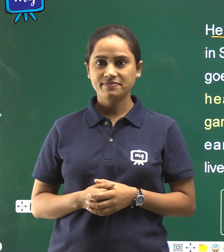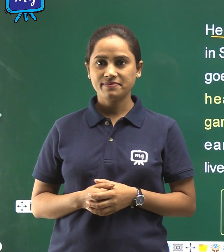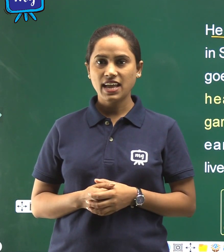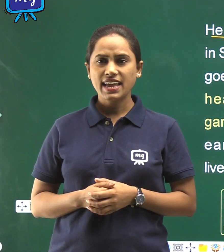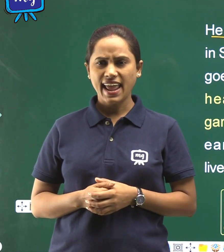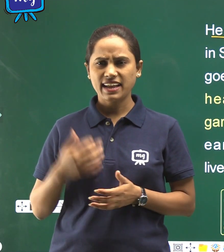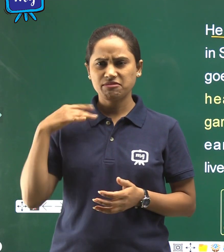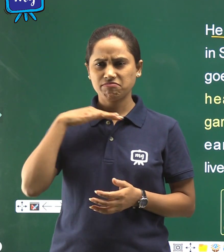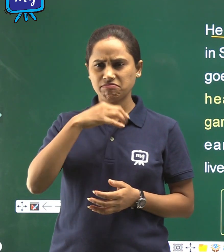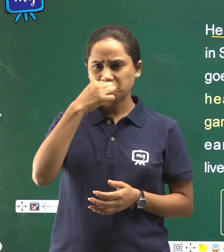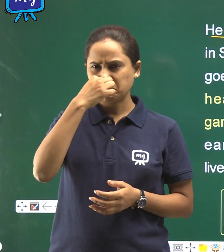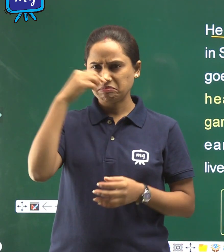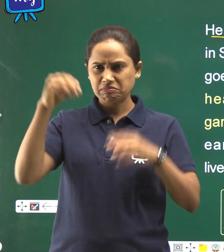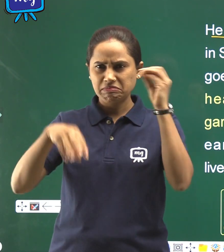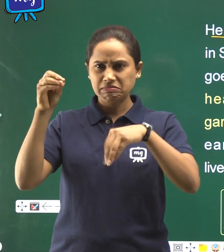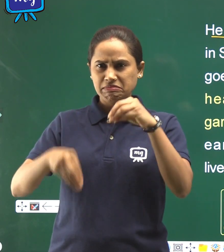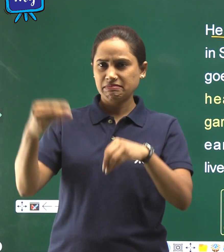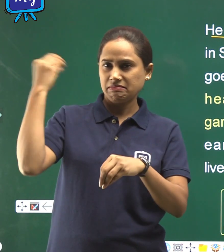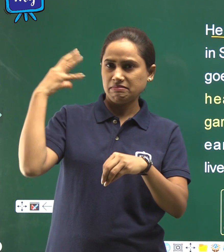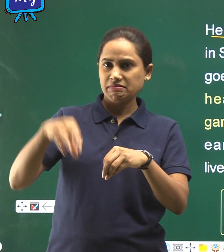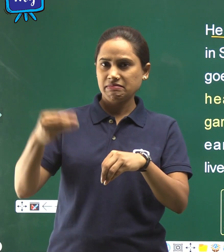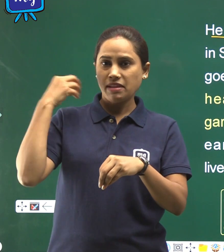rag picker